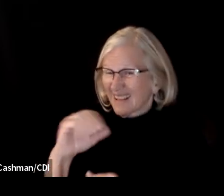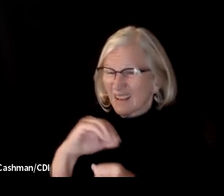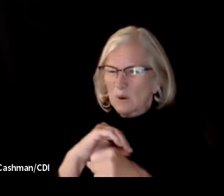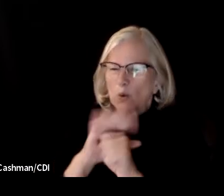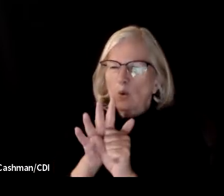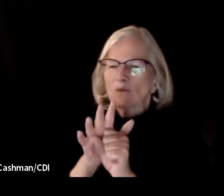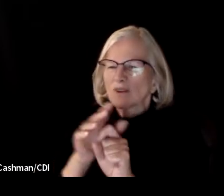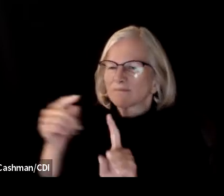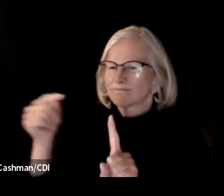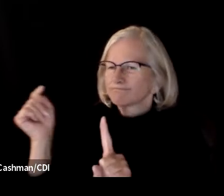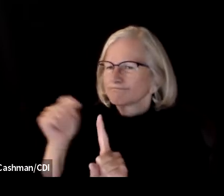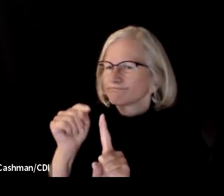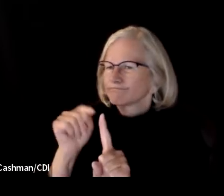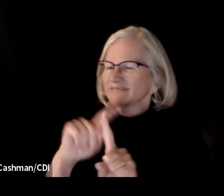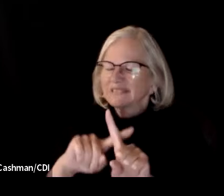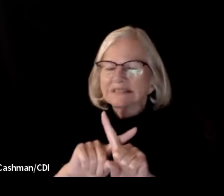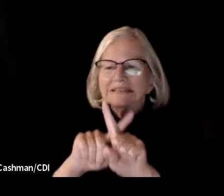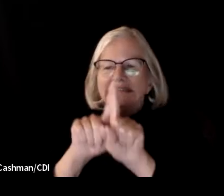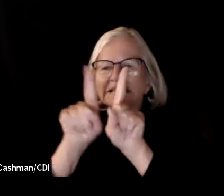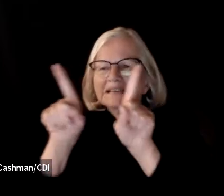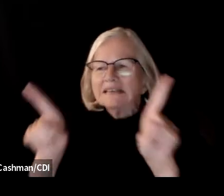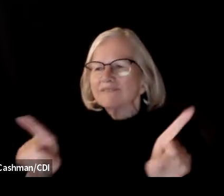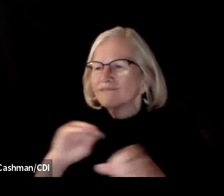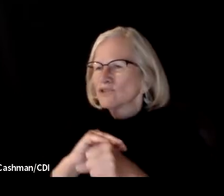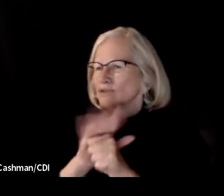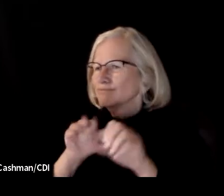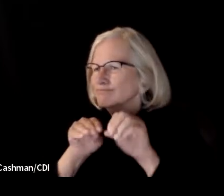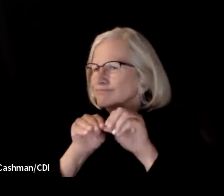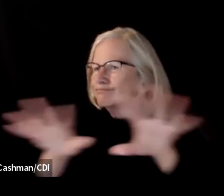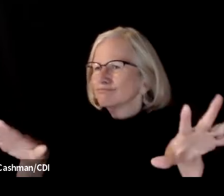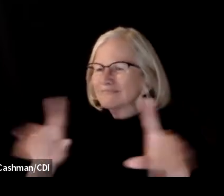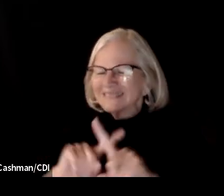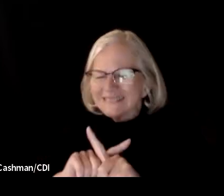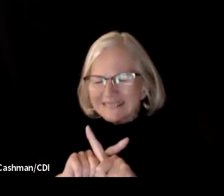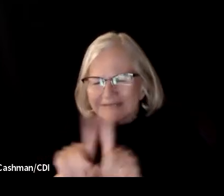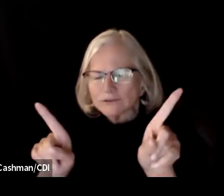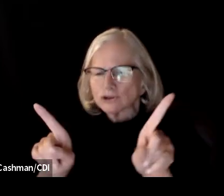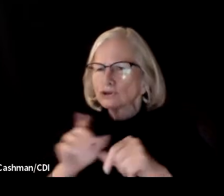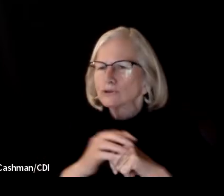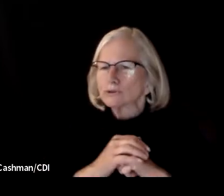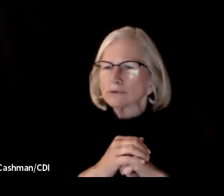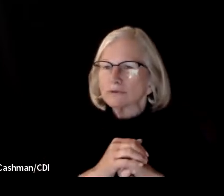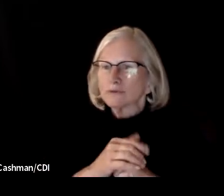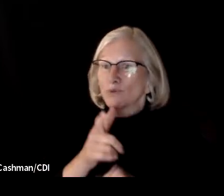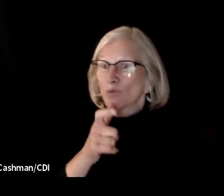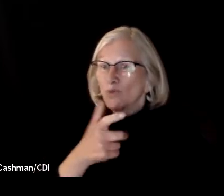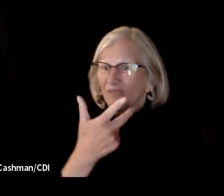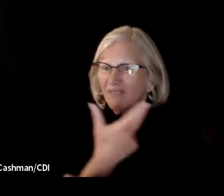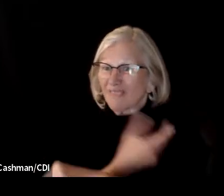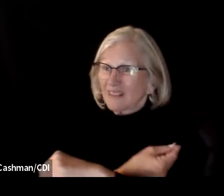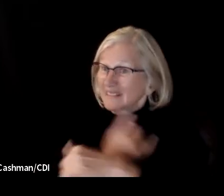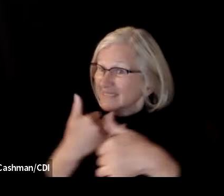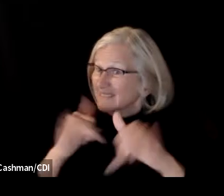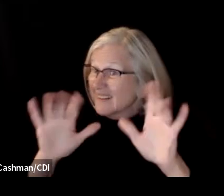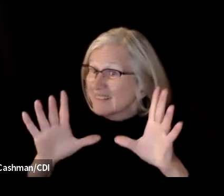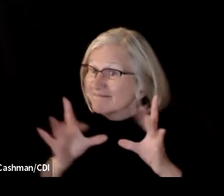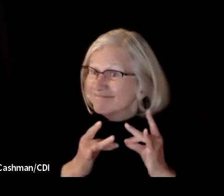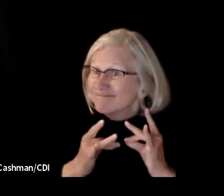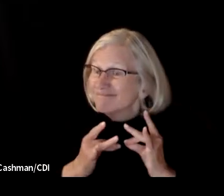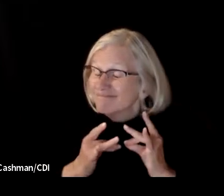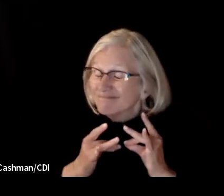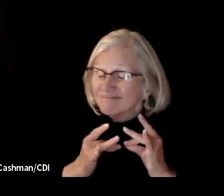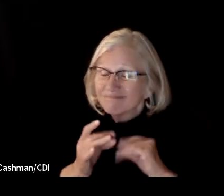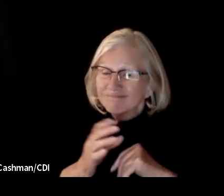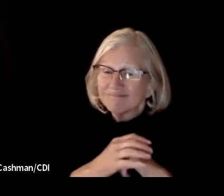characteristics, even as it affects vaccinated people, and that's what led to this recommendation. But Chris,